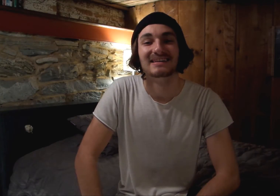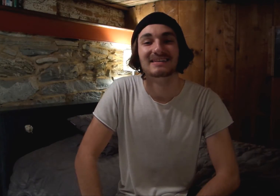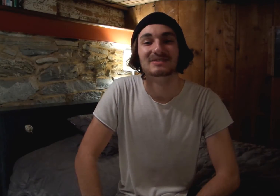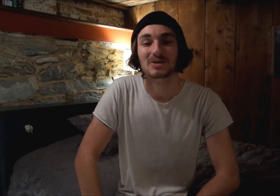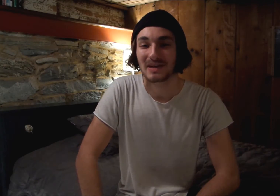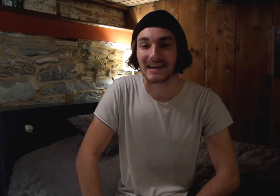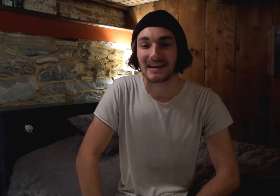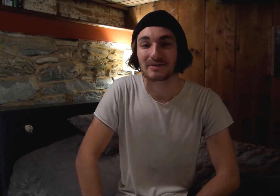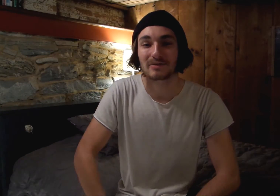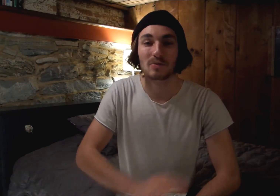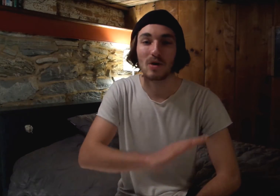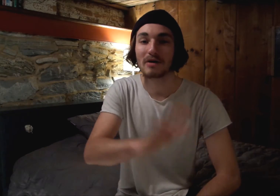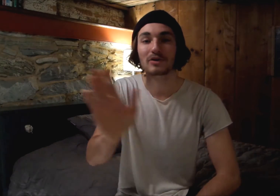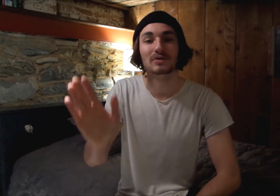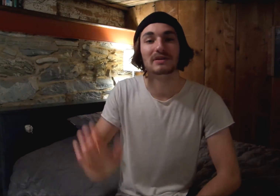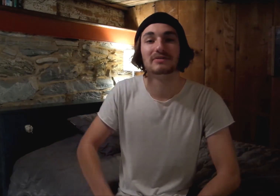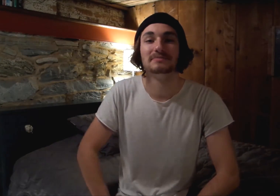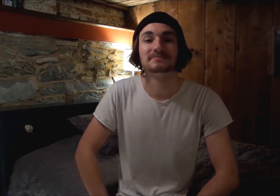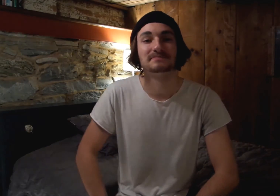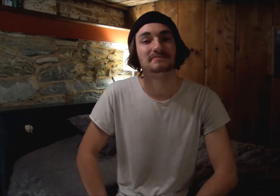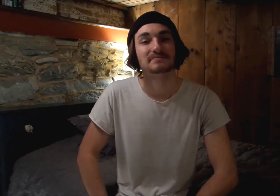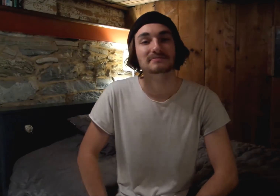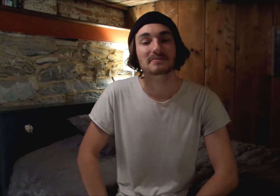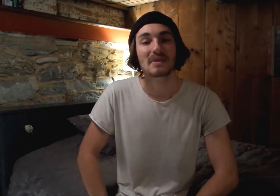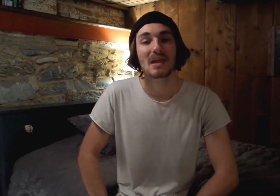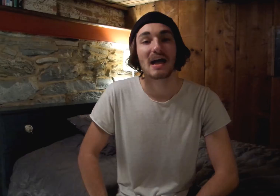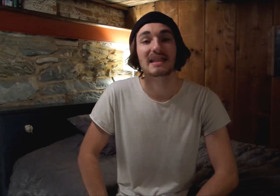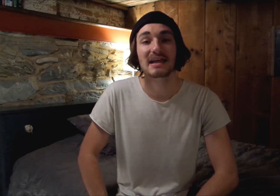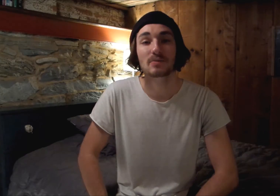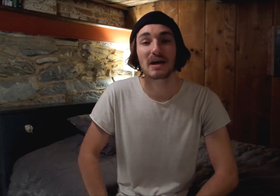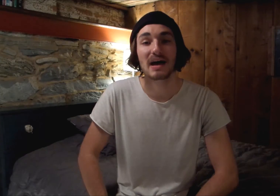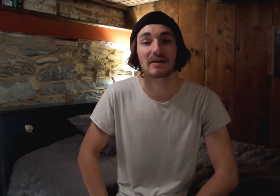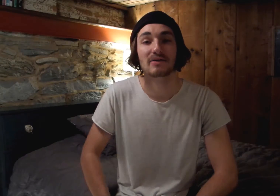So you can get it wherever you live. And then we have